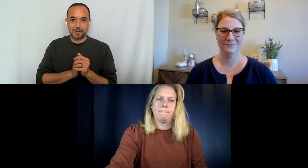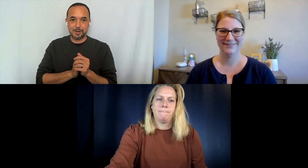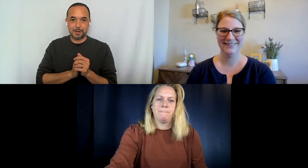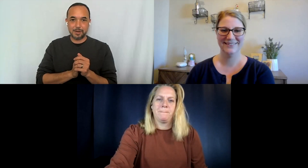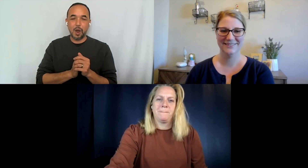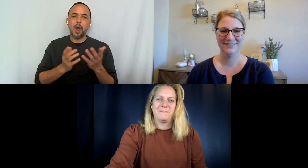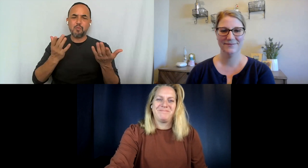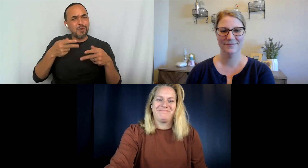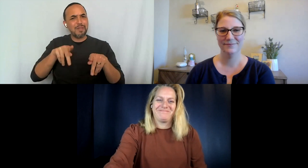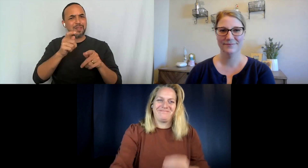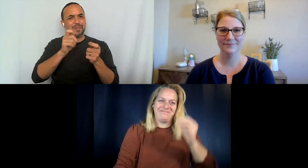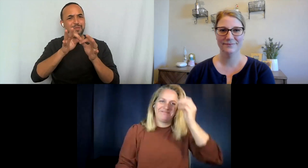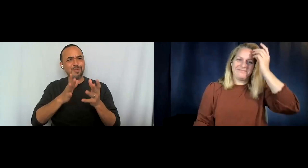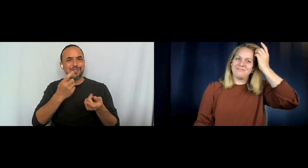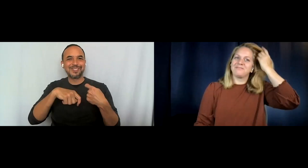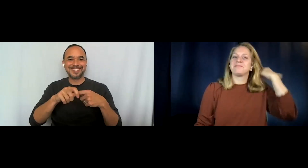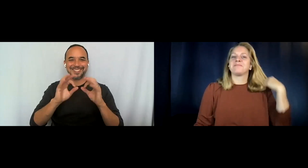let's let the interpreter switch.